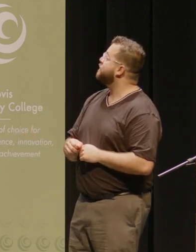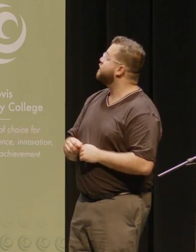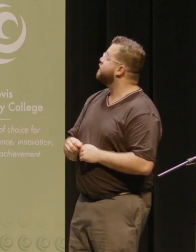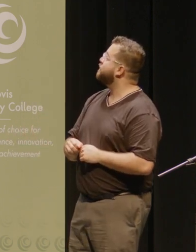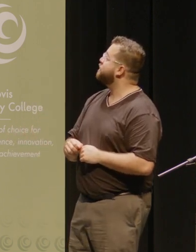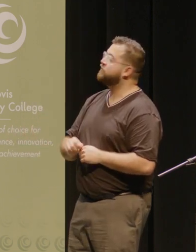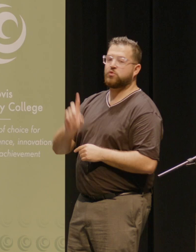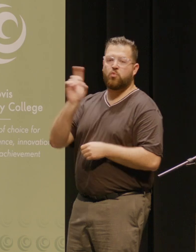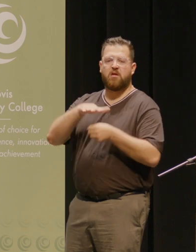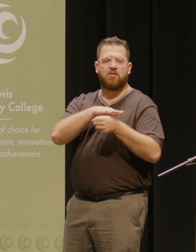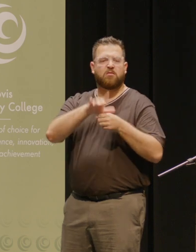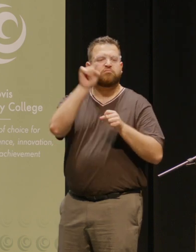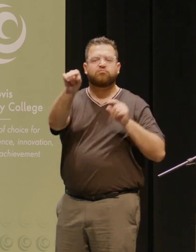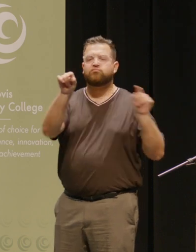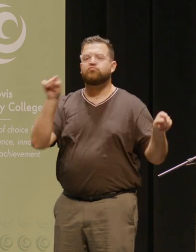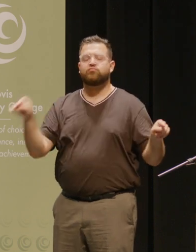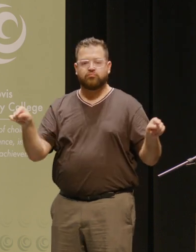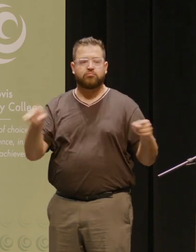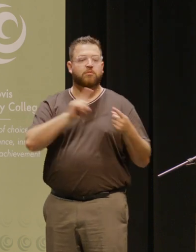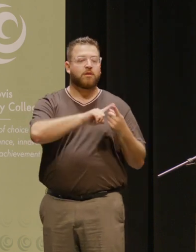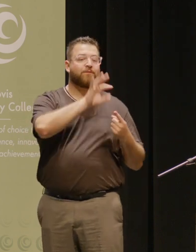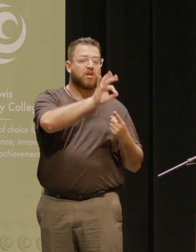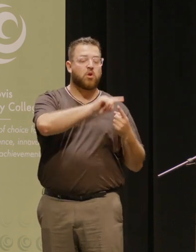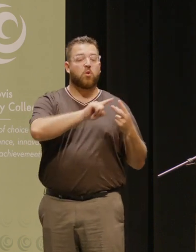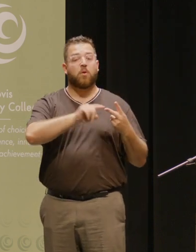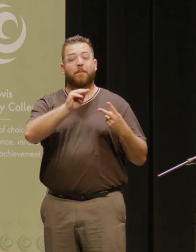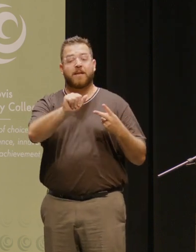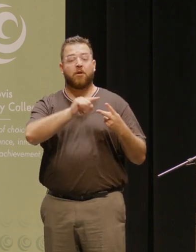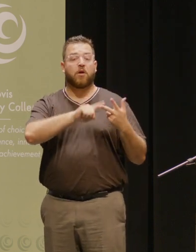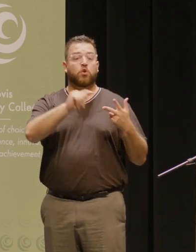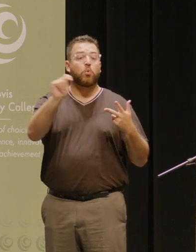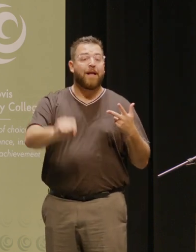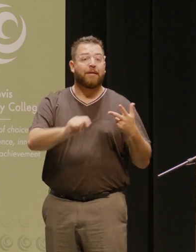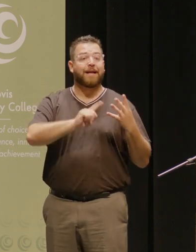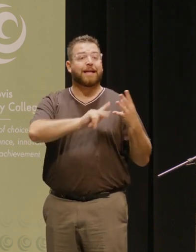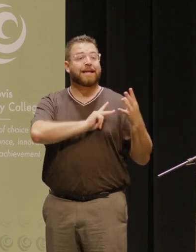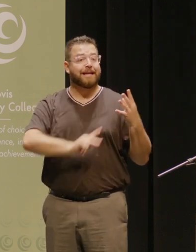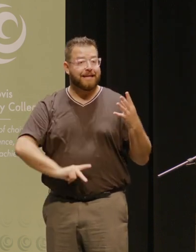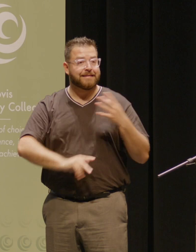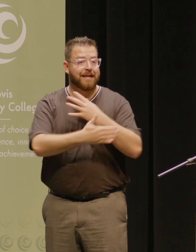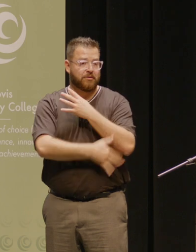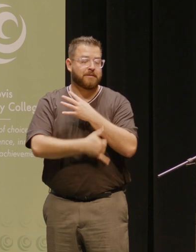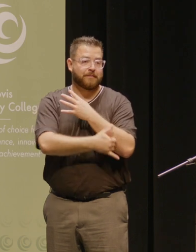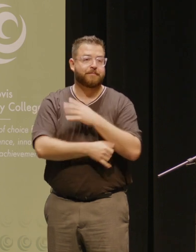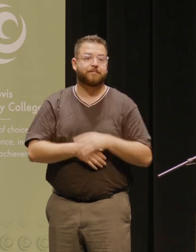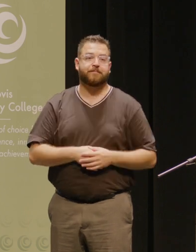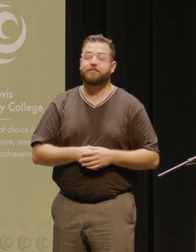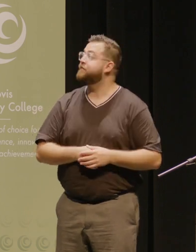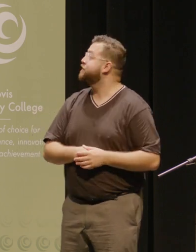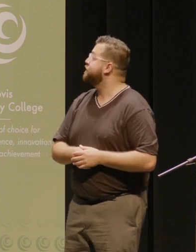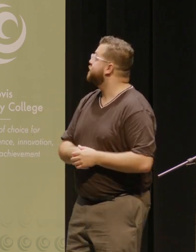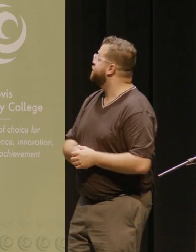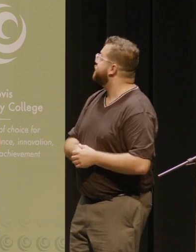Survey locations. The survey was conducted across Madera, Fresno, Tulare, Kings counties. And